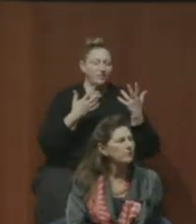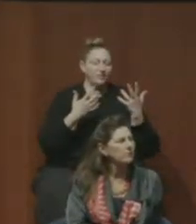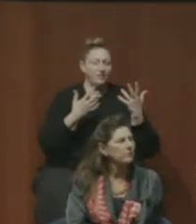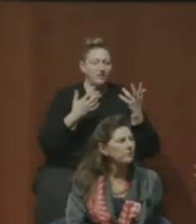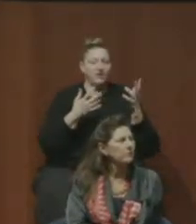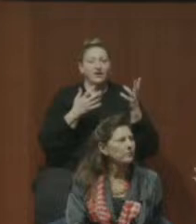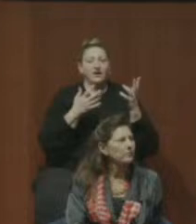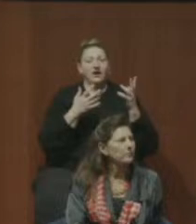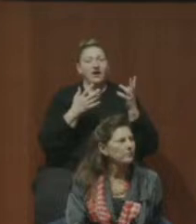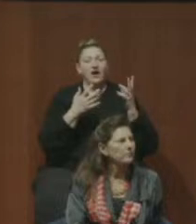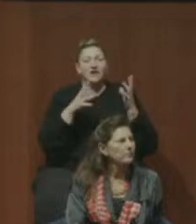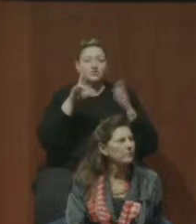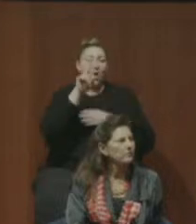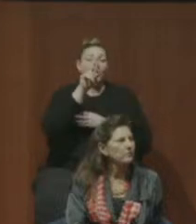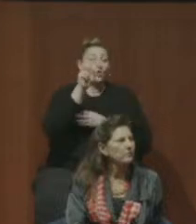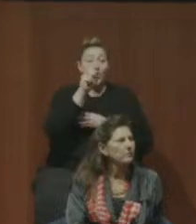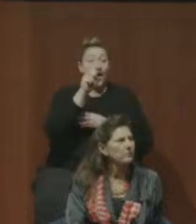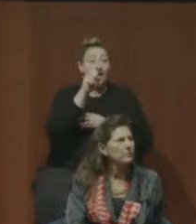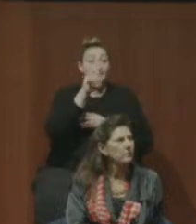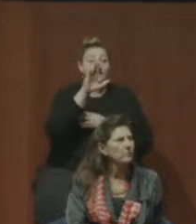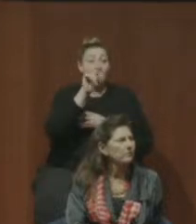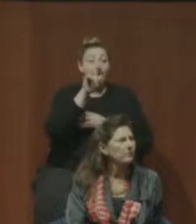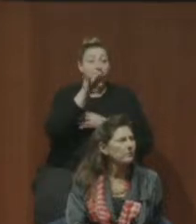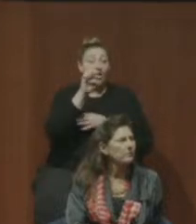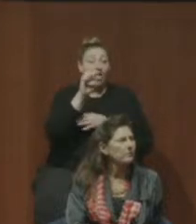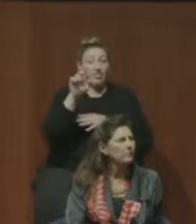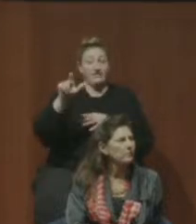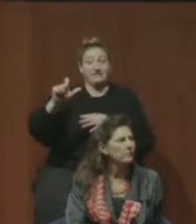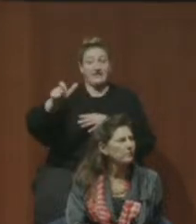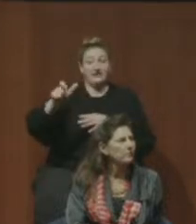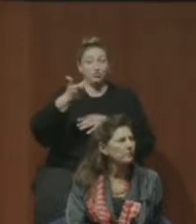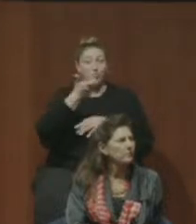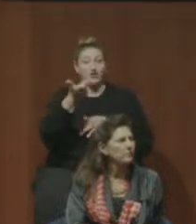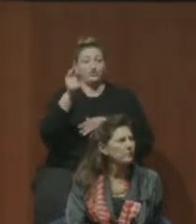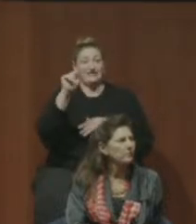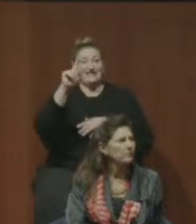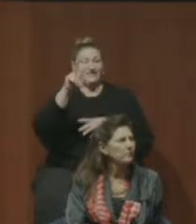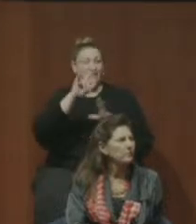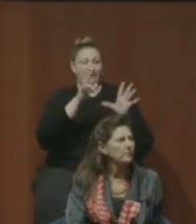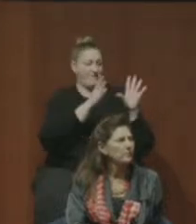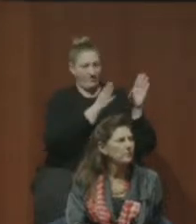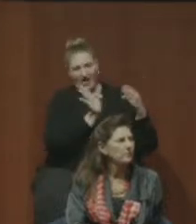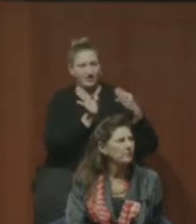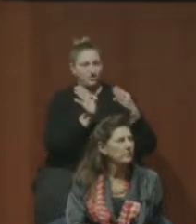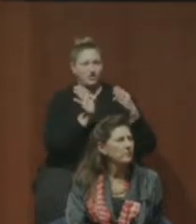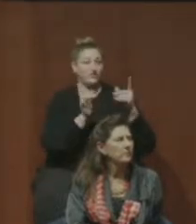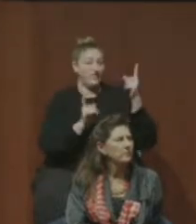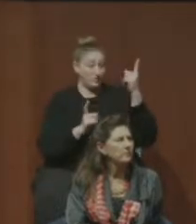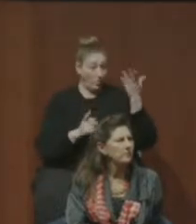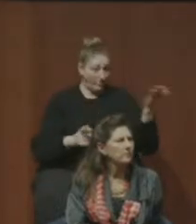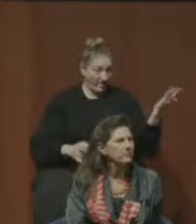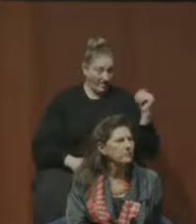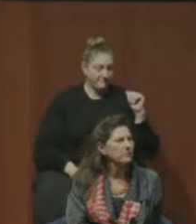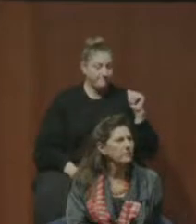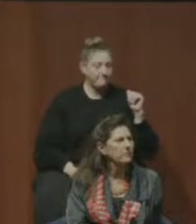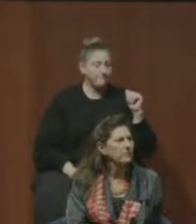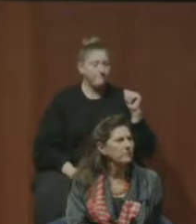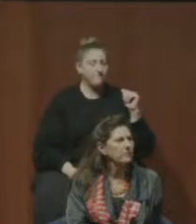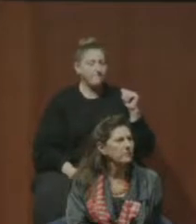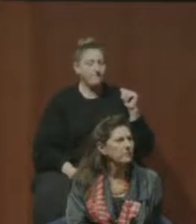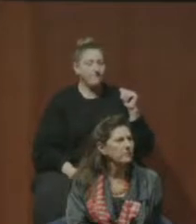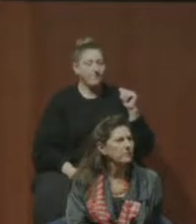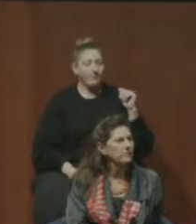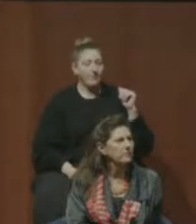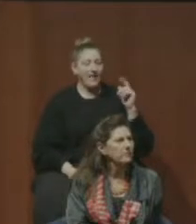all the, you know, all the US cable stations, right? But even that sort of changeover, that's one thing. But I would even bring up,